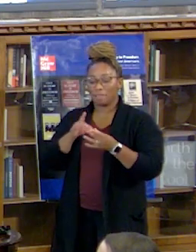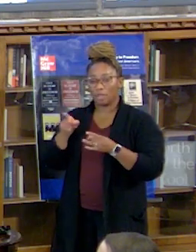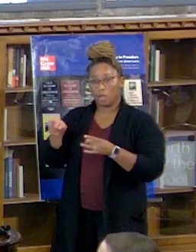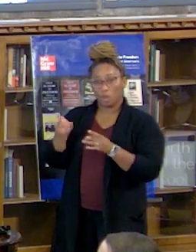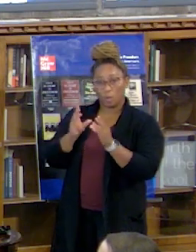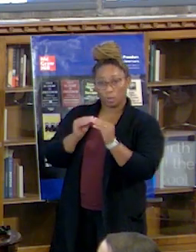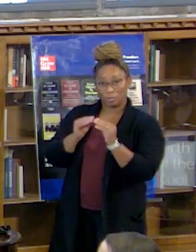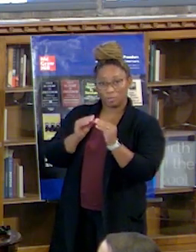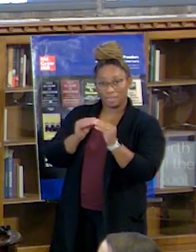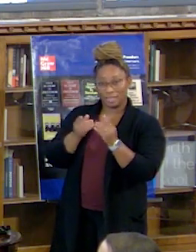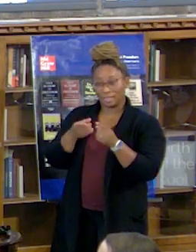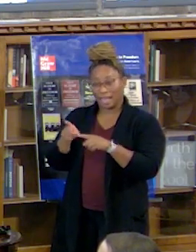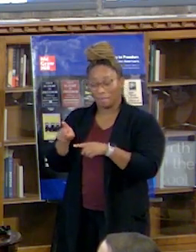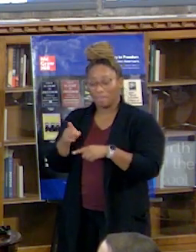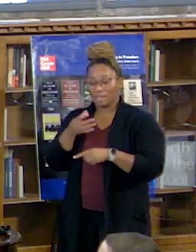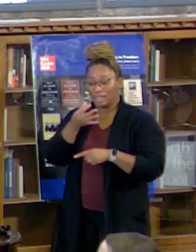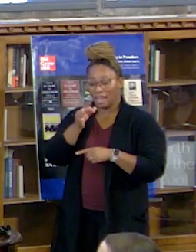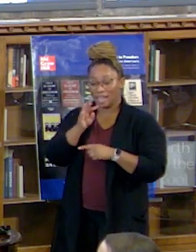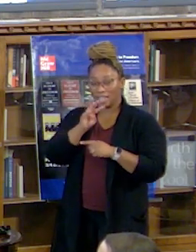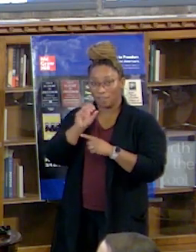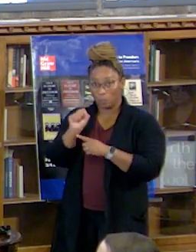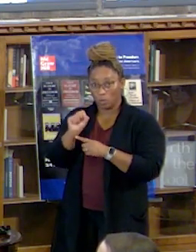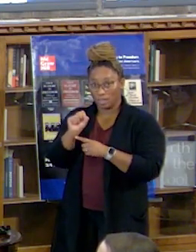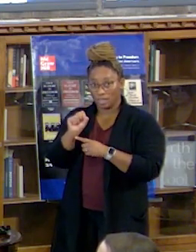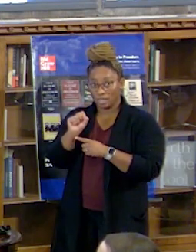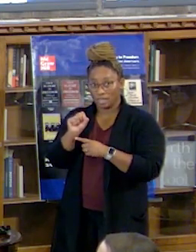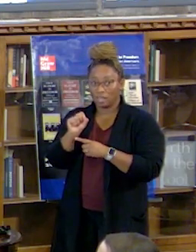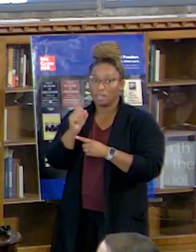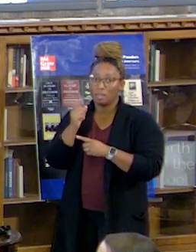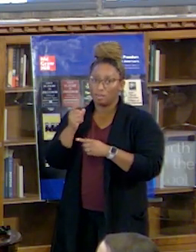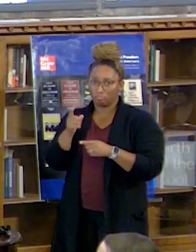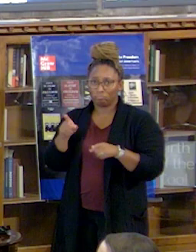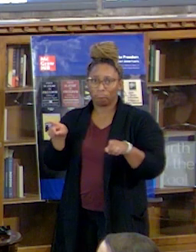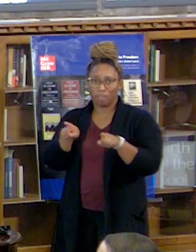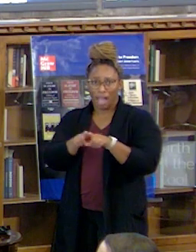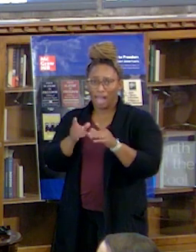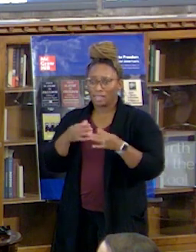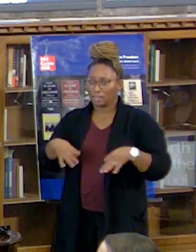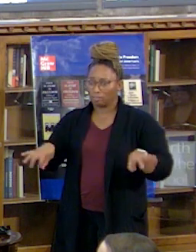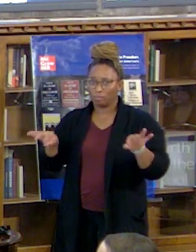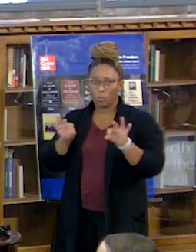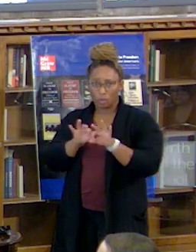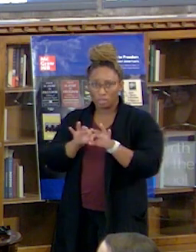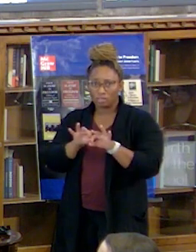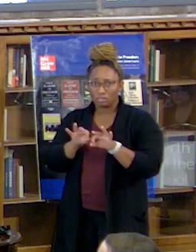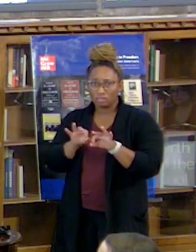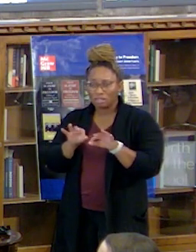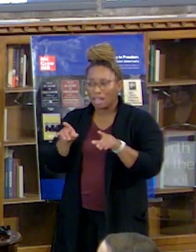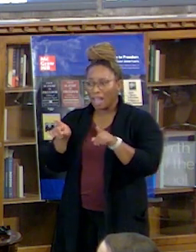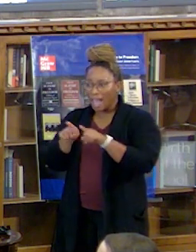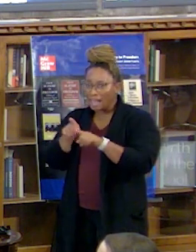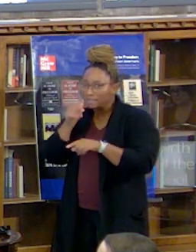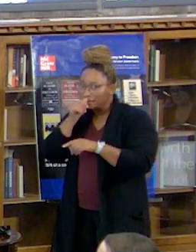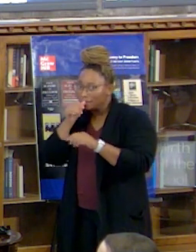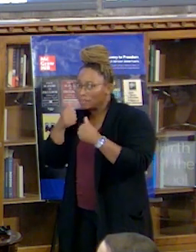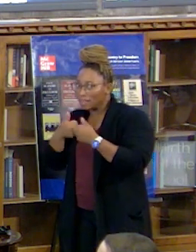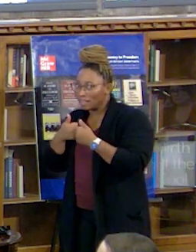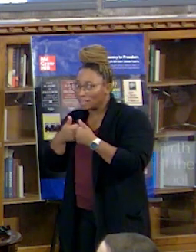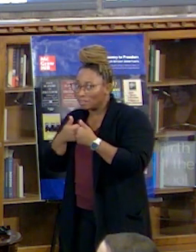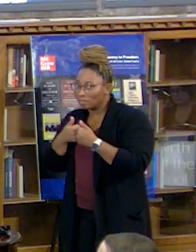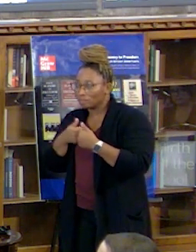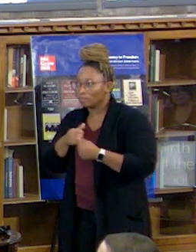meetings that occurred in the late 1940s were as important and as significant as the secret